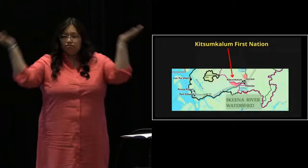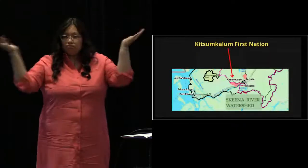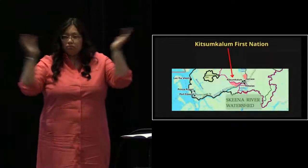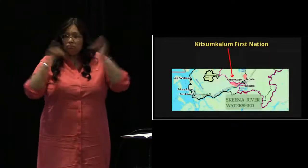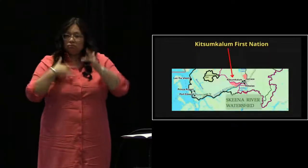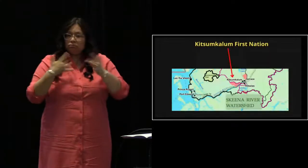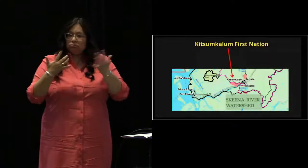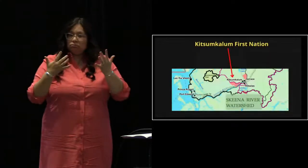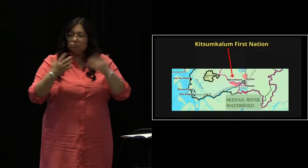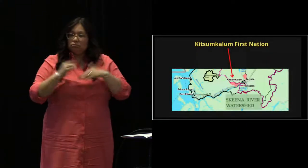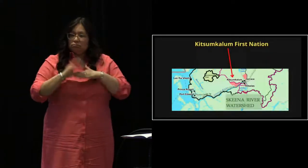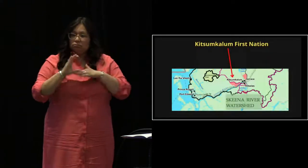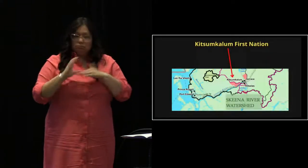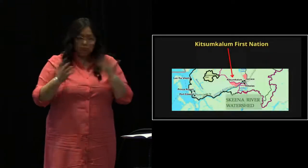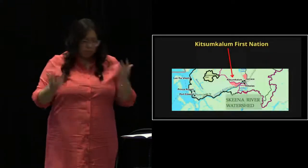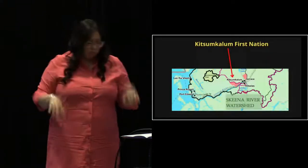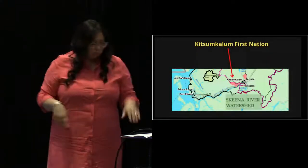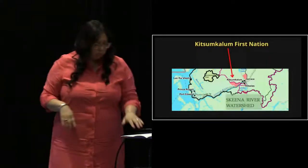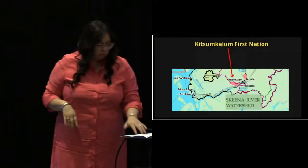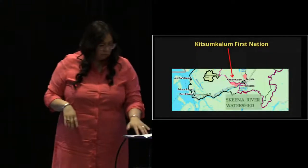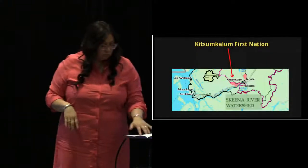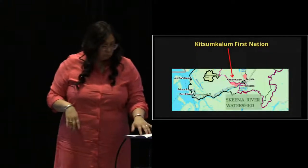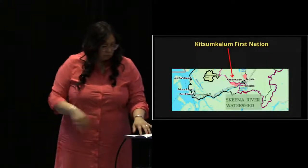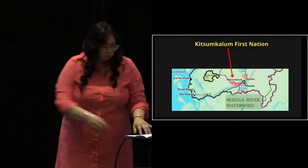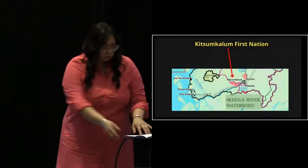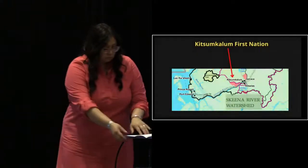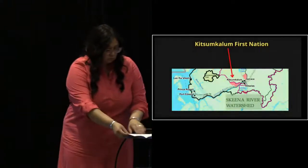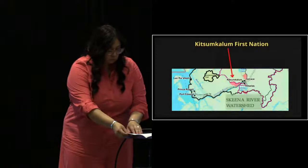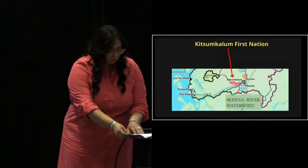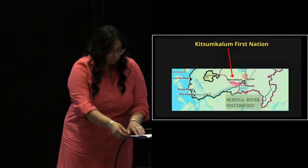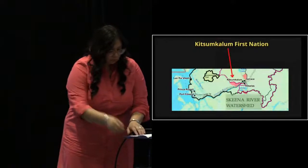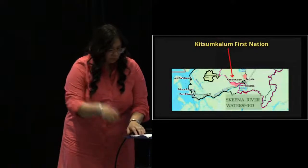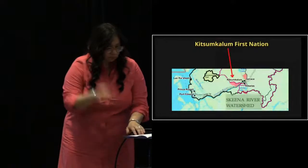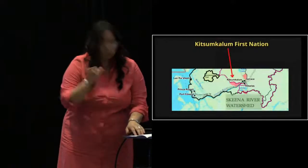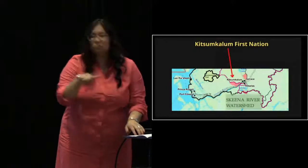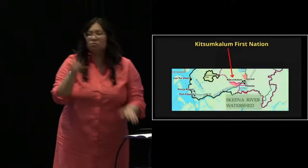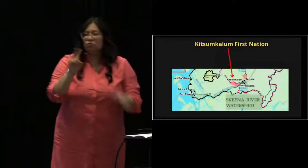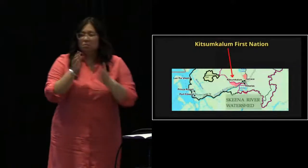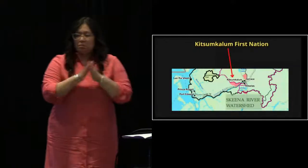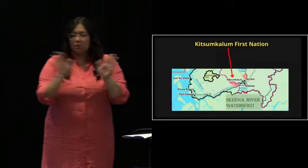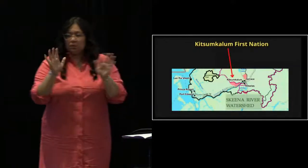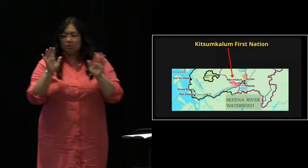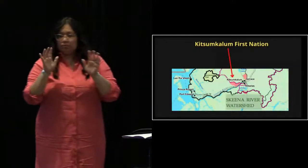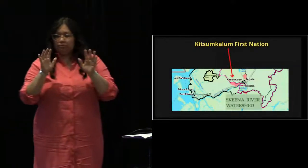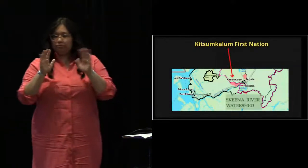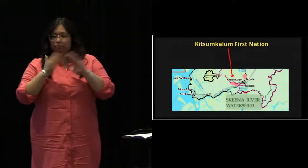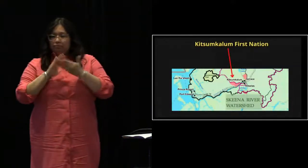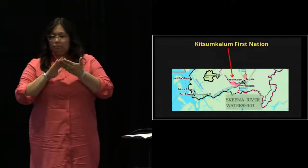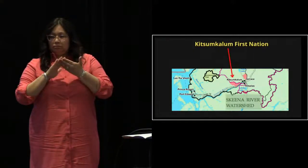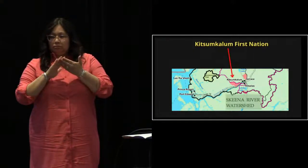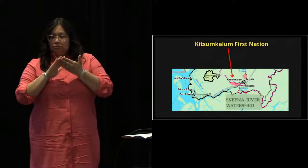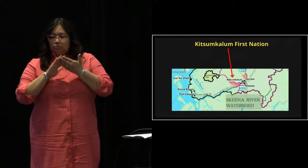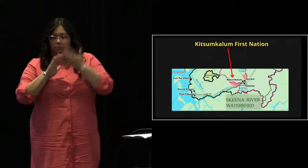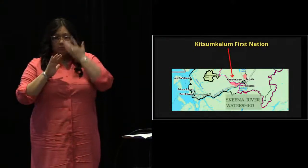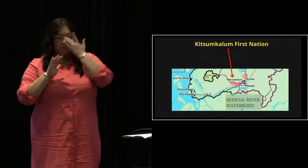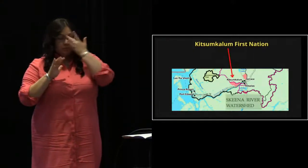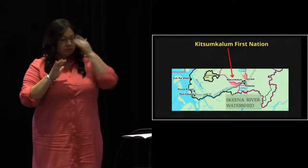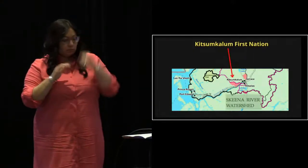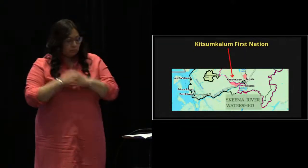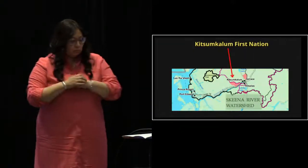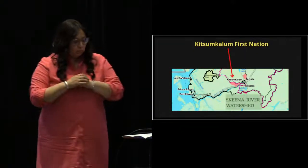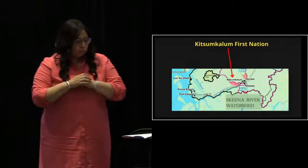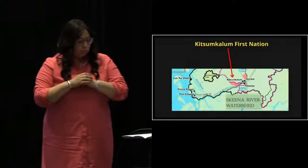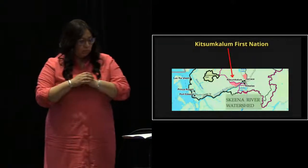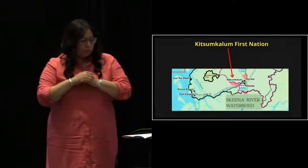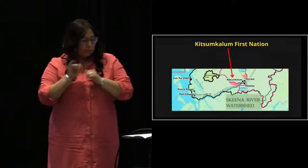themselves, to just bring that feeling of self-esteem, of self-importance